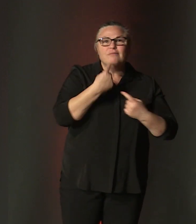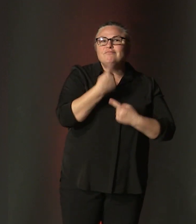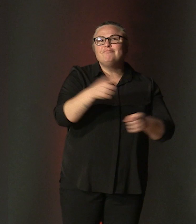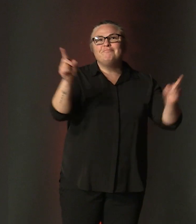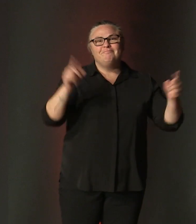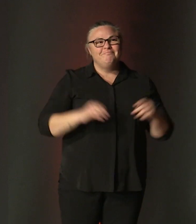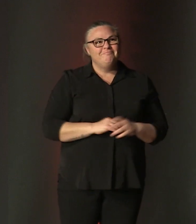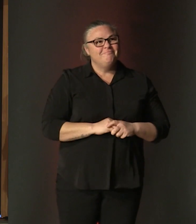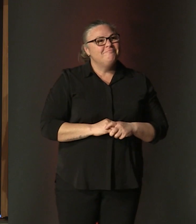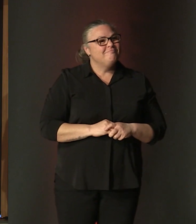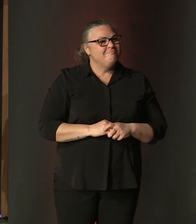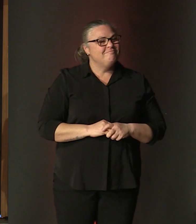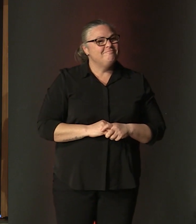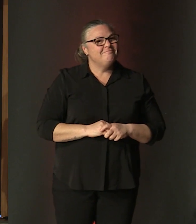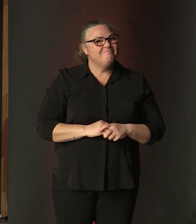told you?